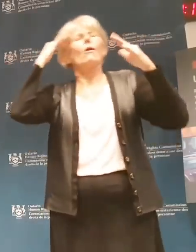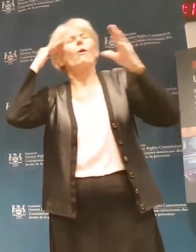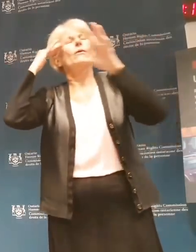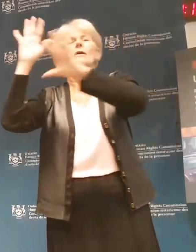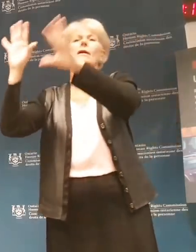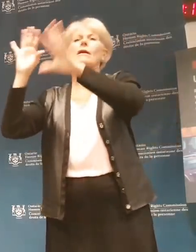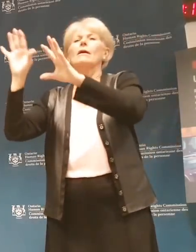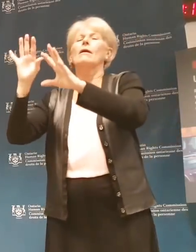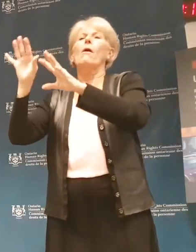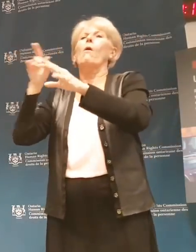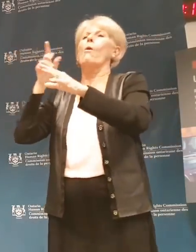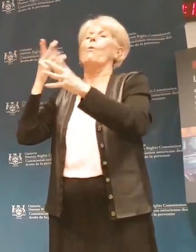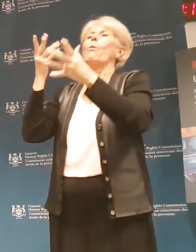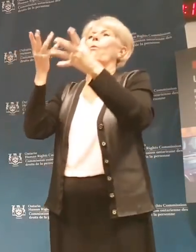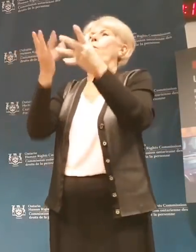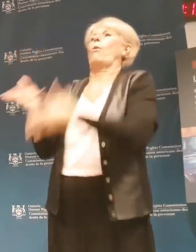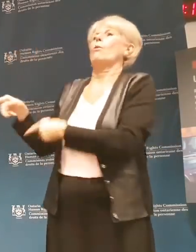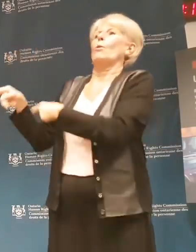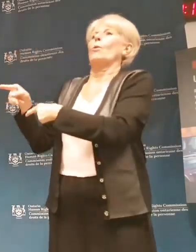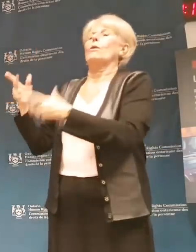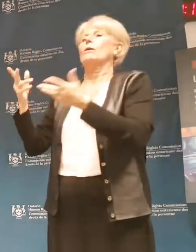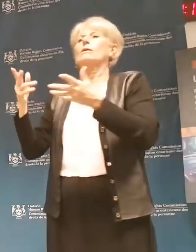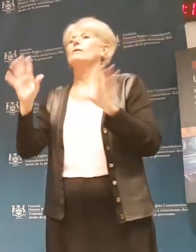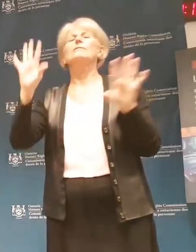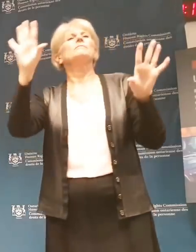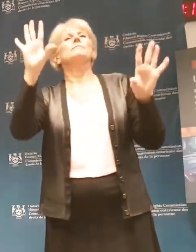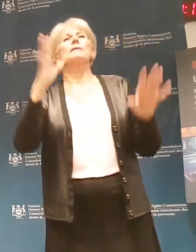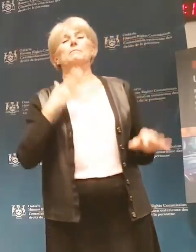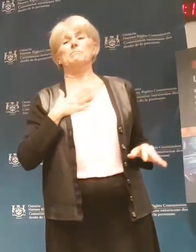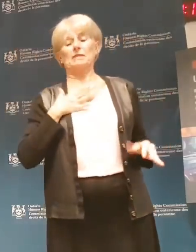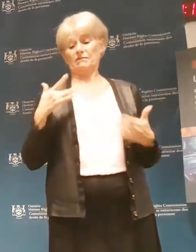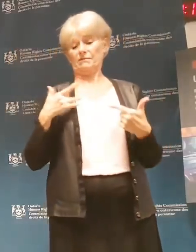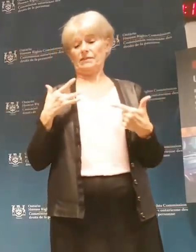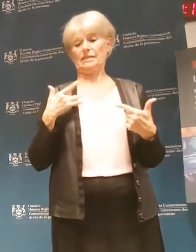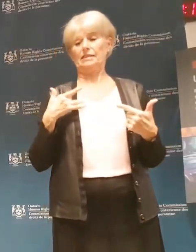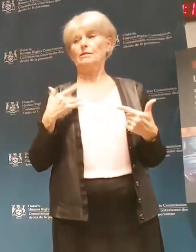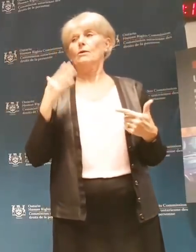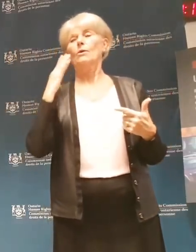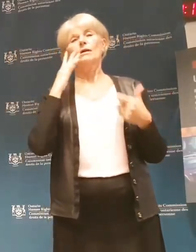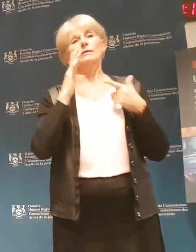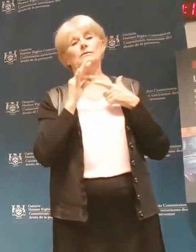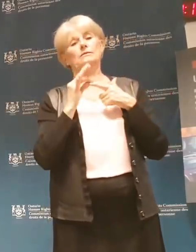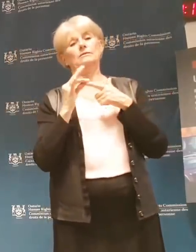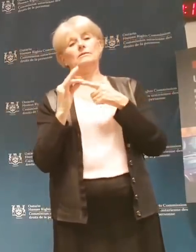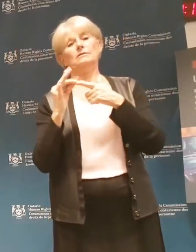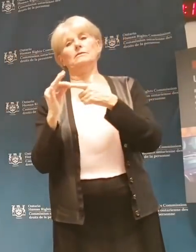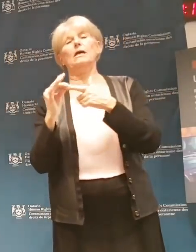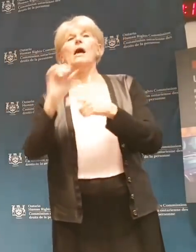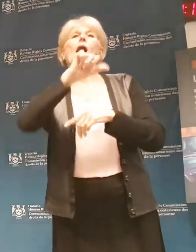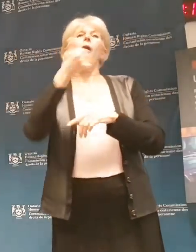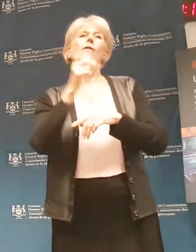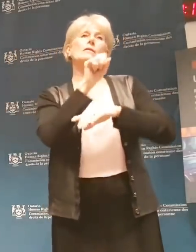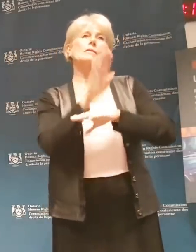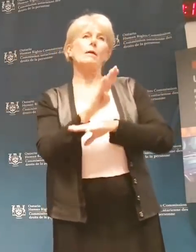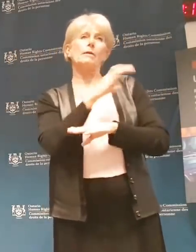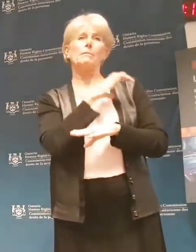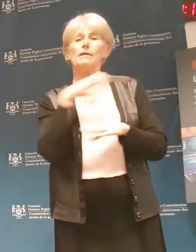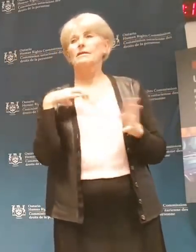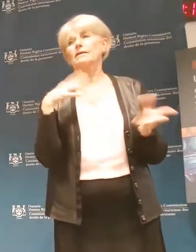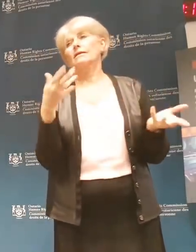it, back to you for another opinion. I have a feeling this is going to lead into another subcommittee, perhaps led